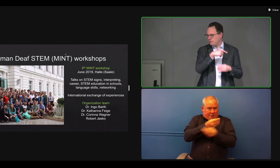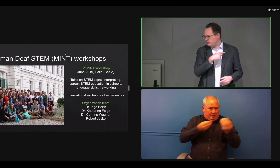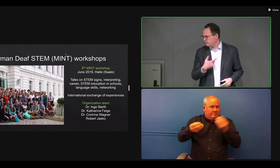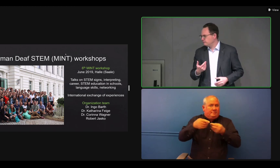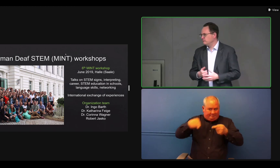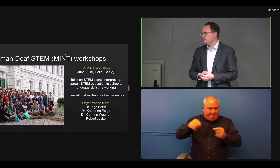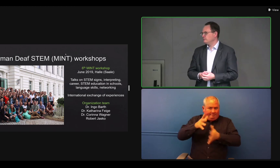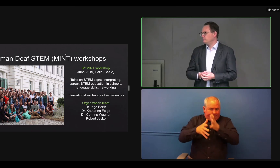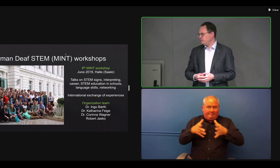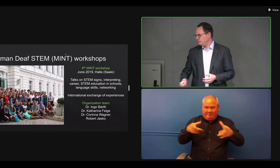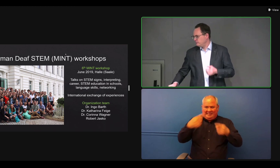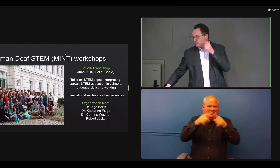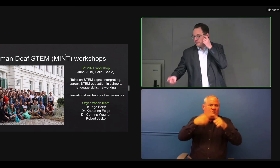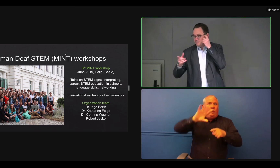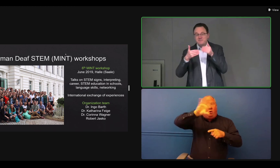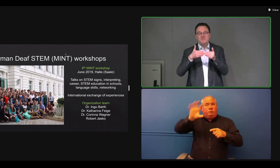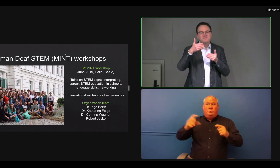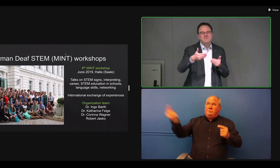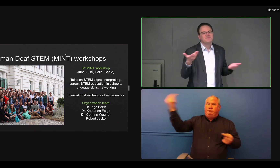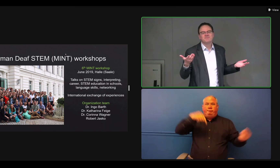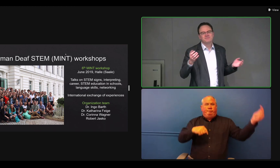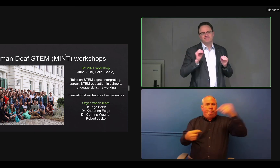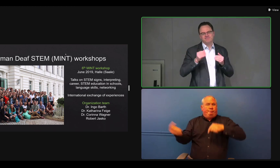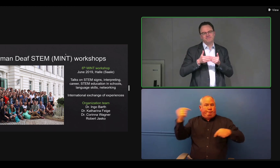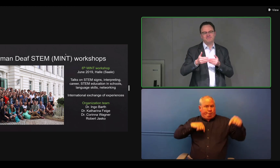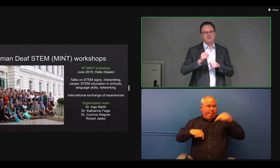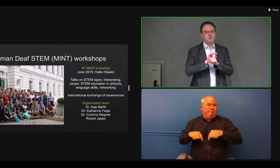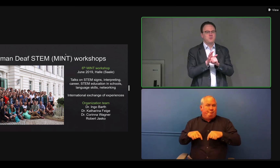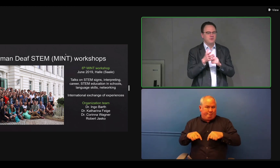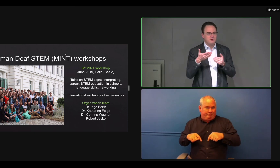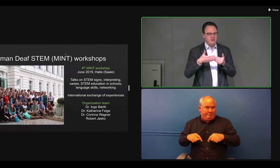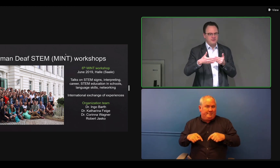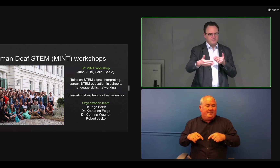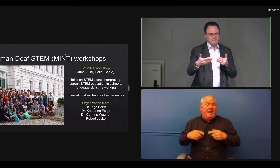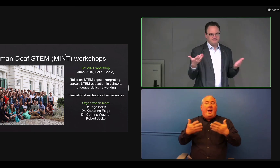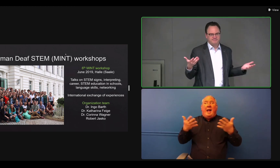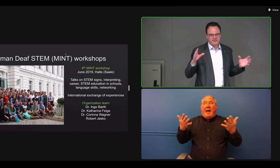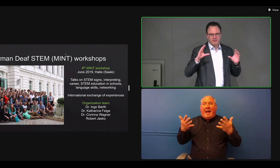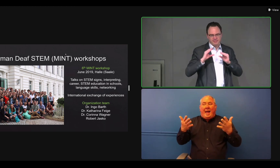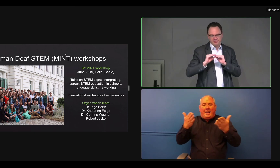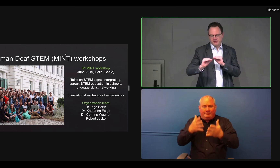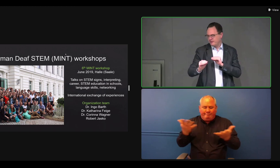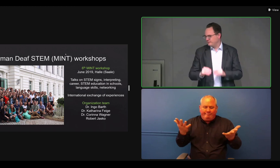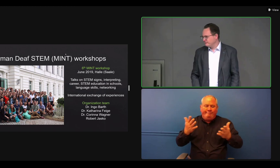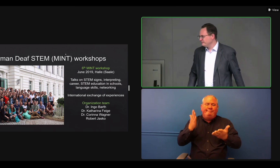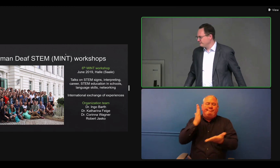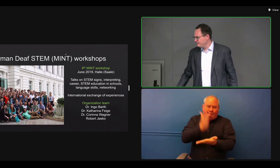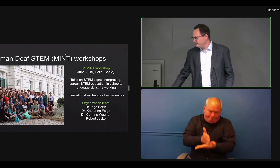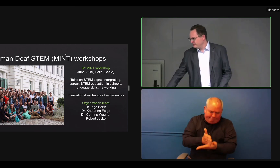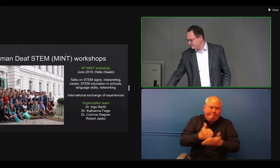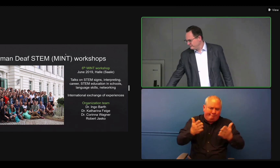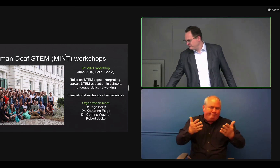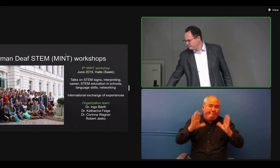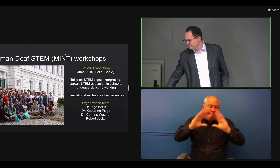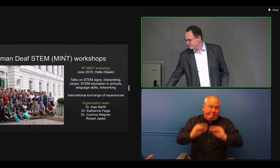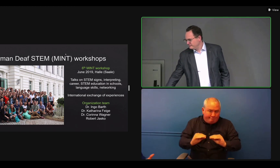had a lot of these discussions about ensuring that there is equivalence between written language and signing language.